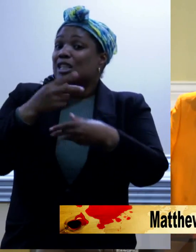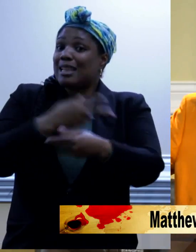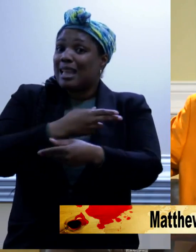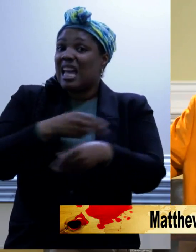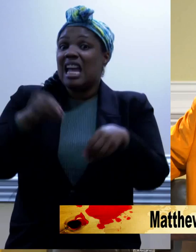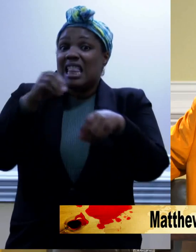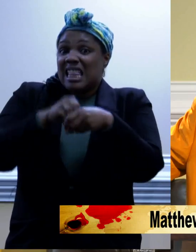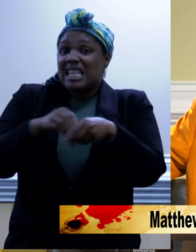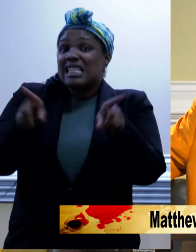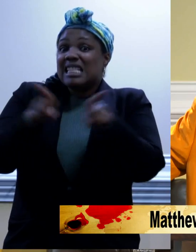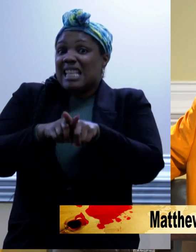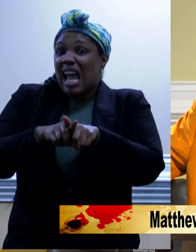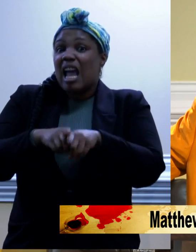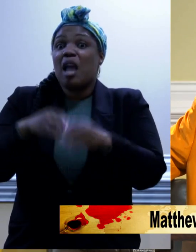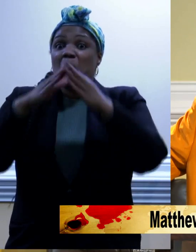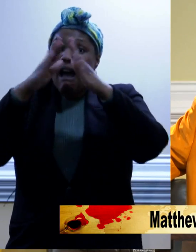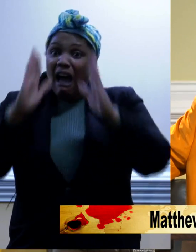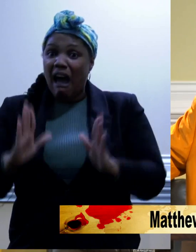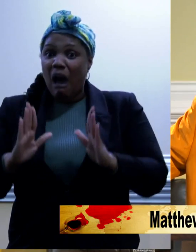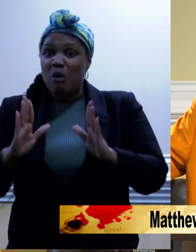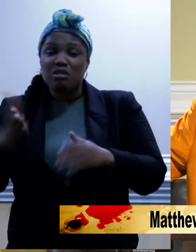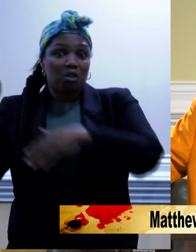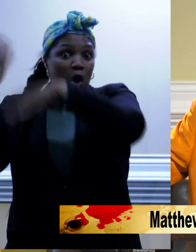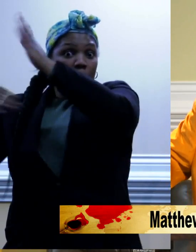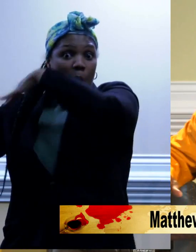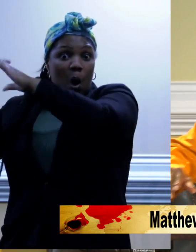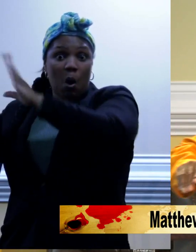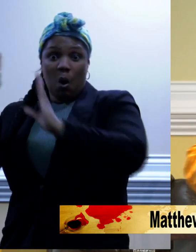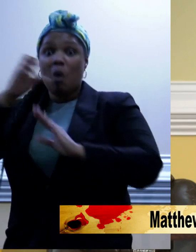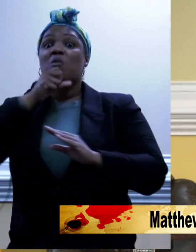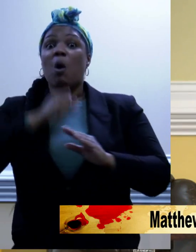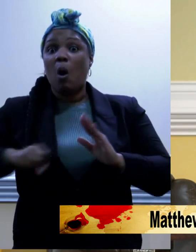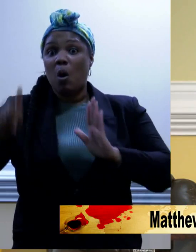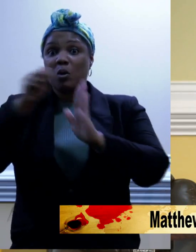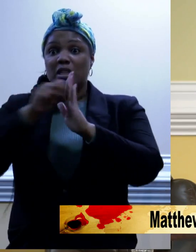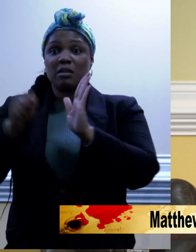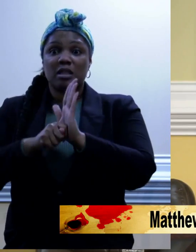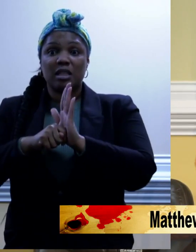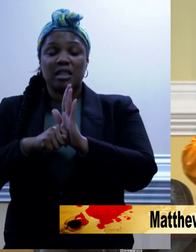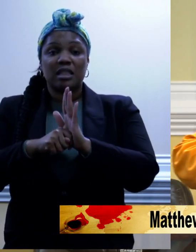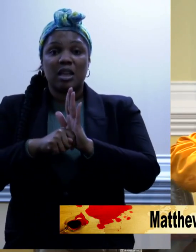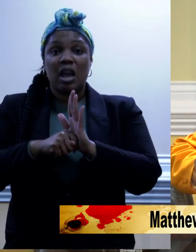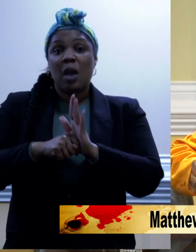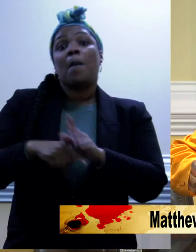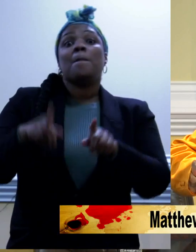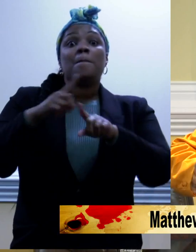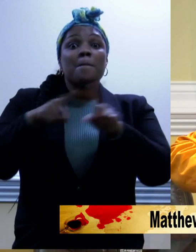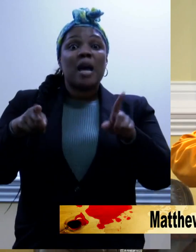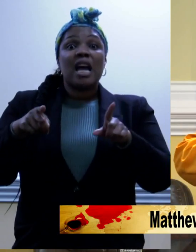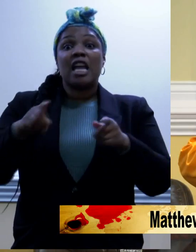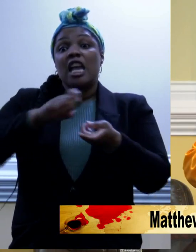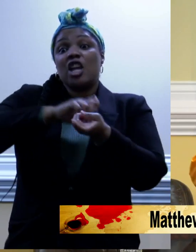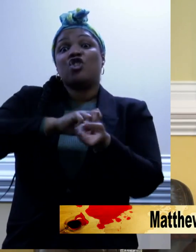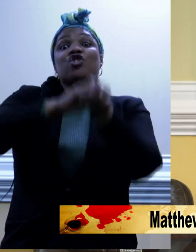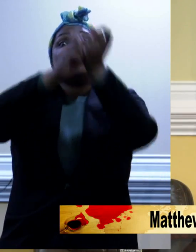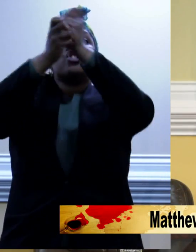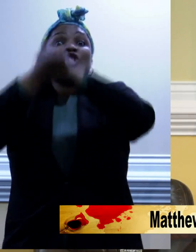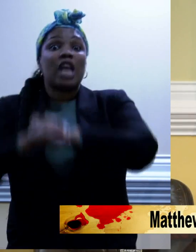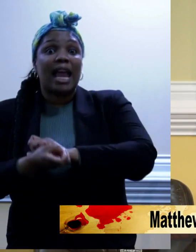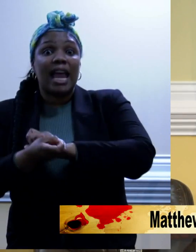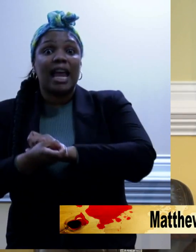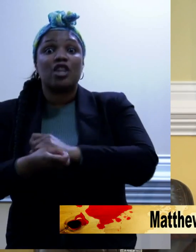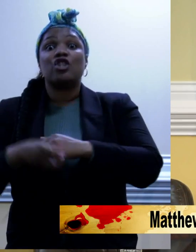that same house, didn't he? But now what he's doing is he's replacing the lamb with